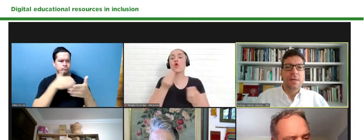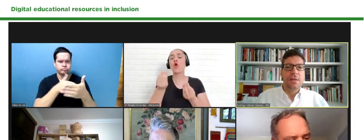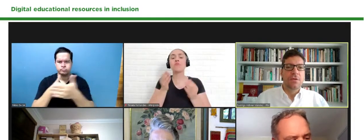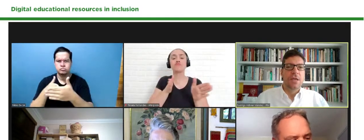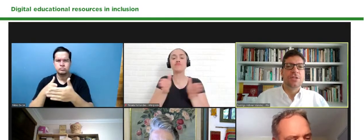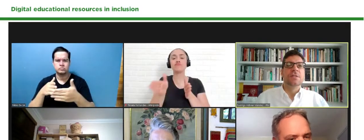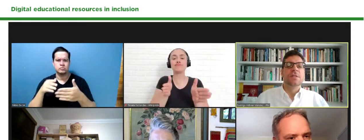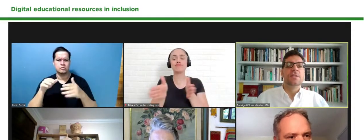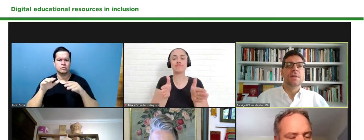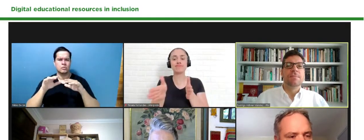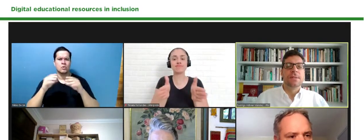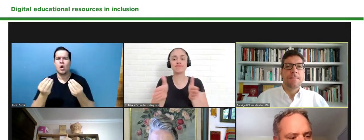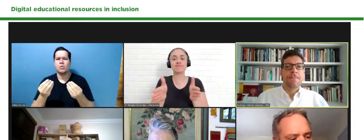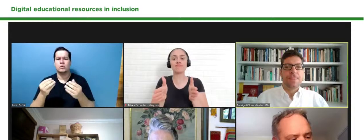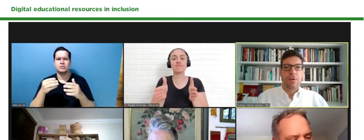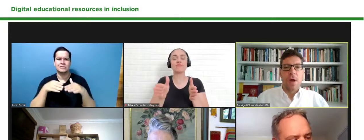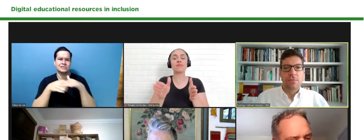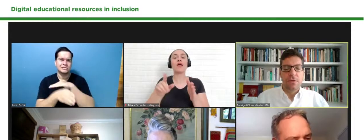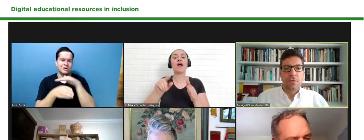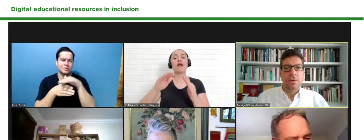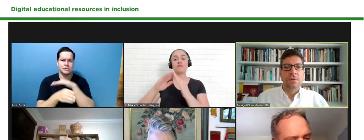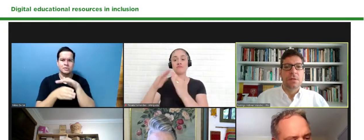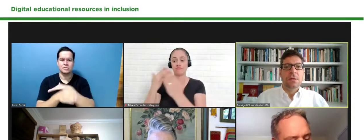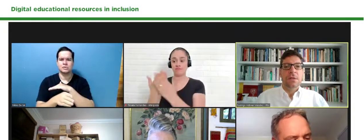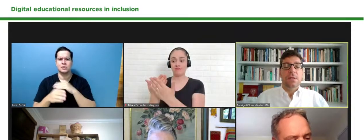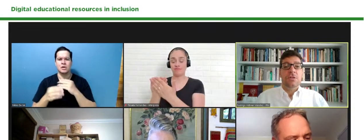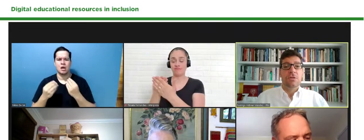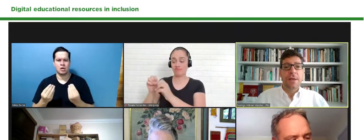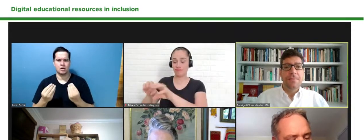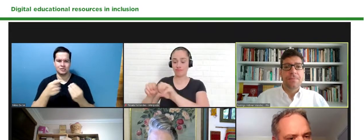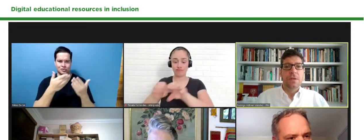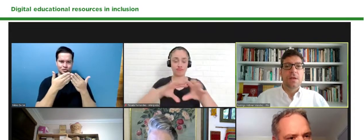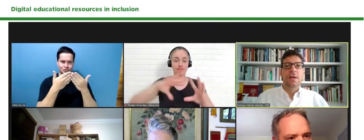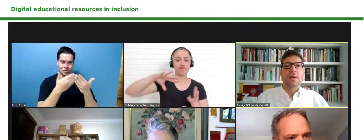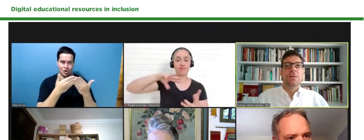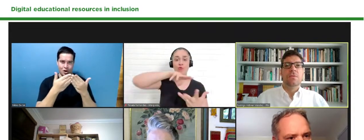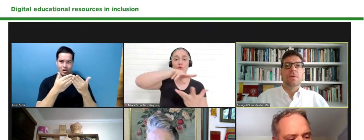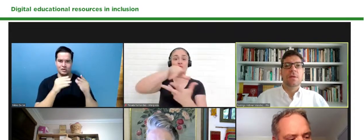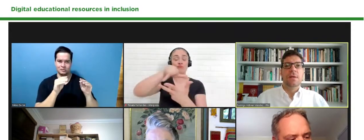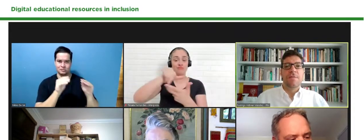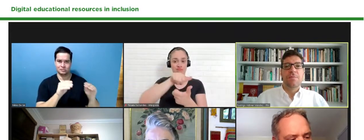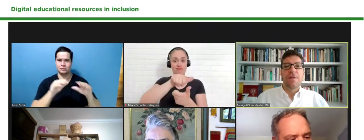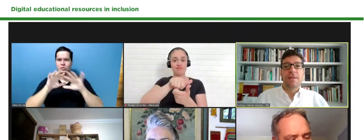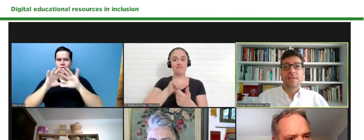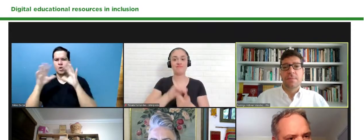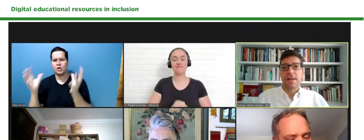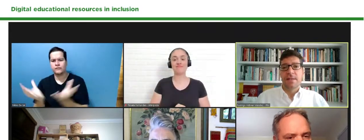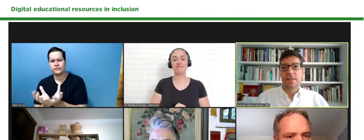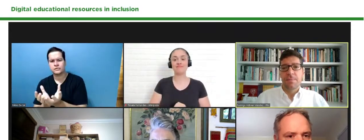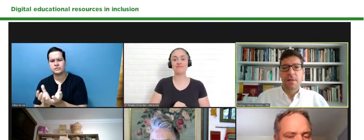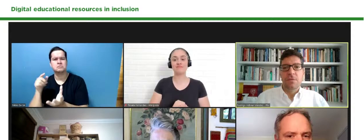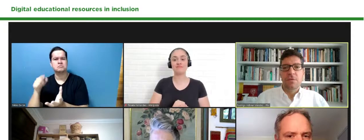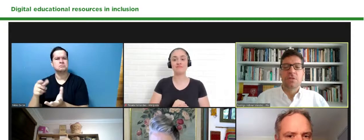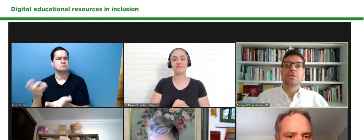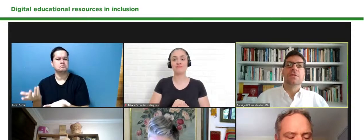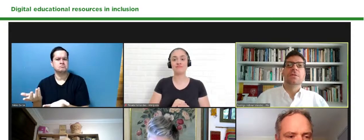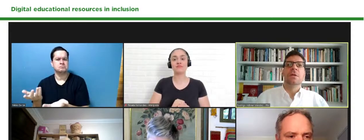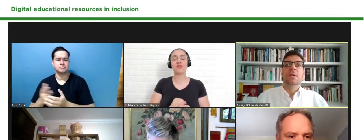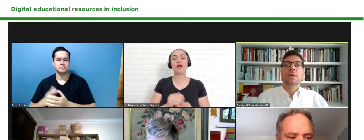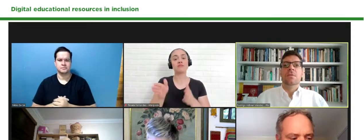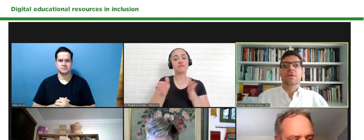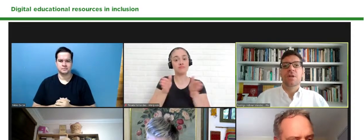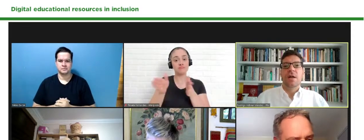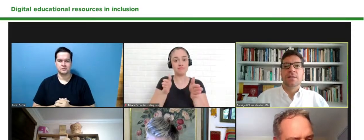in the education systems around the world. Today, we have provided some accessibility